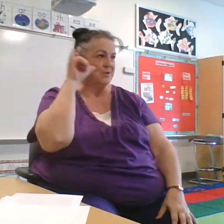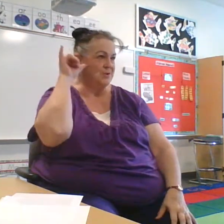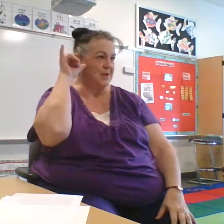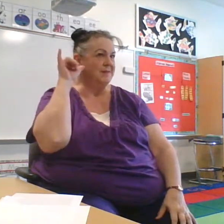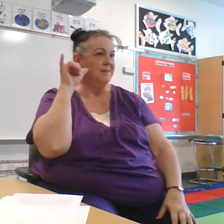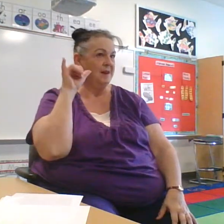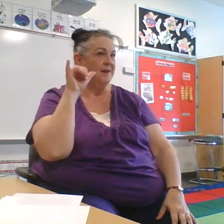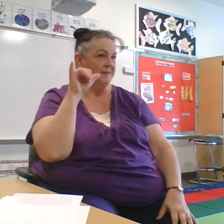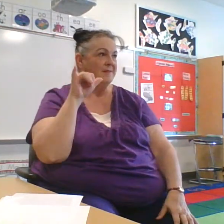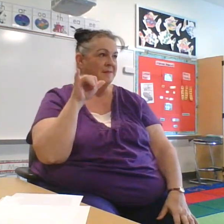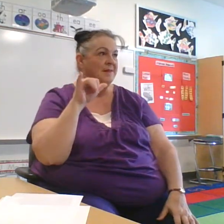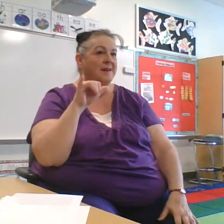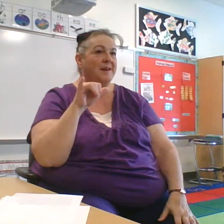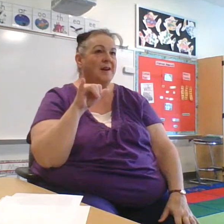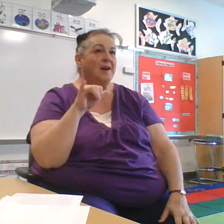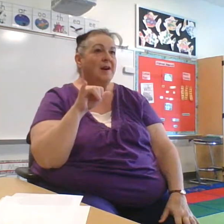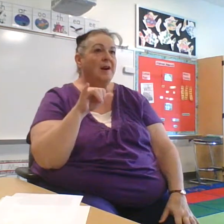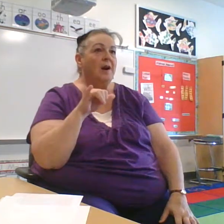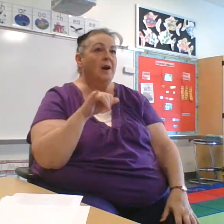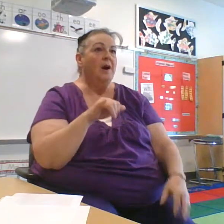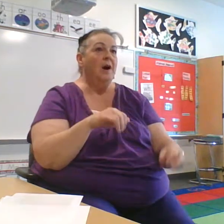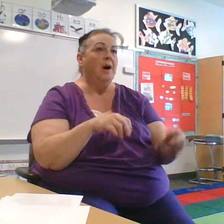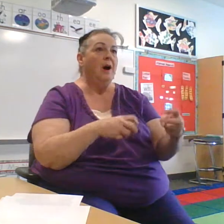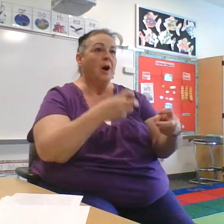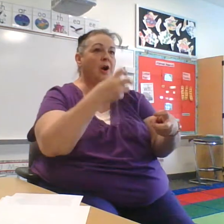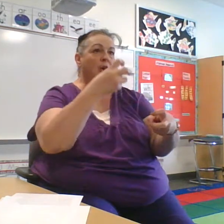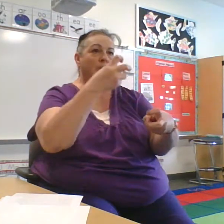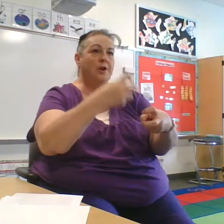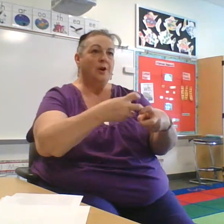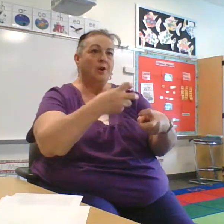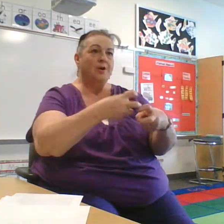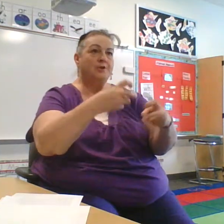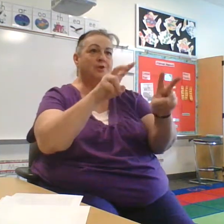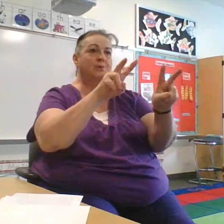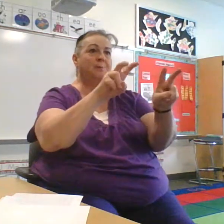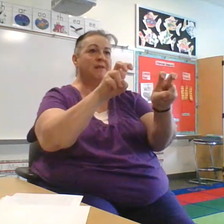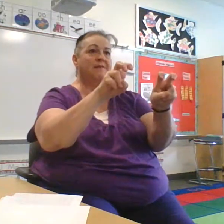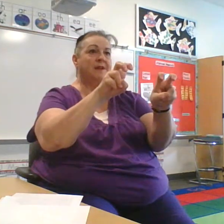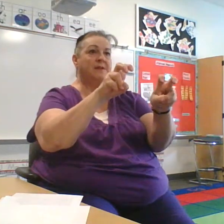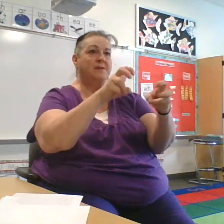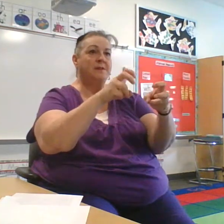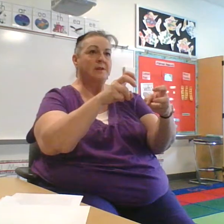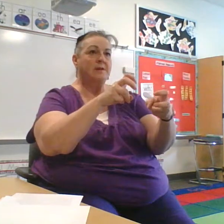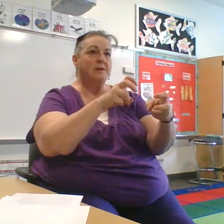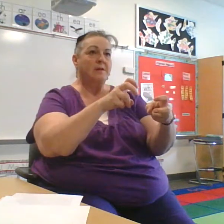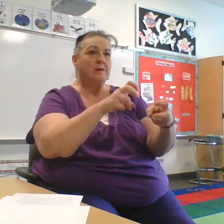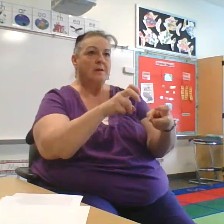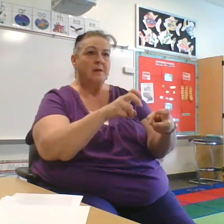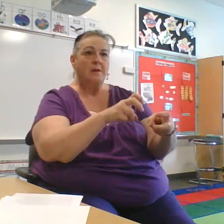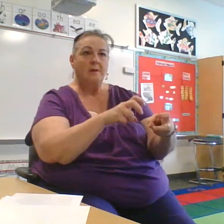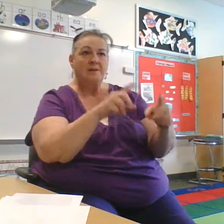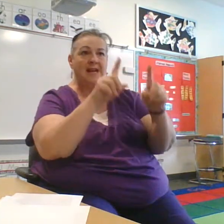Yesterday. Yeah. So what was the heart? What was the? Hard. No, It's the other two one. bent V's. No, say that.